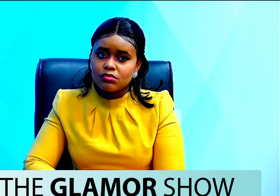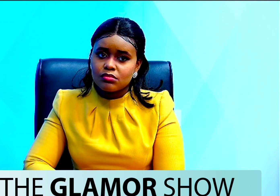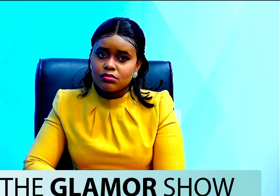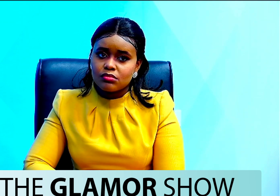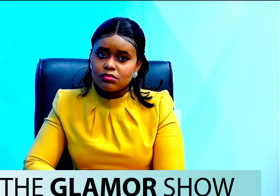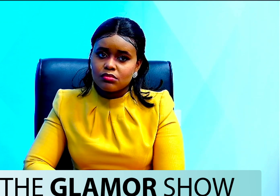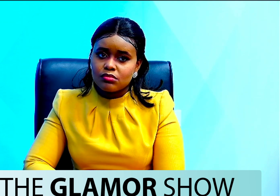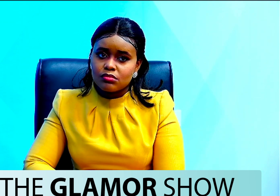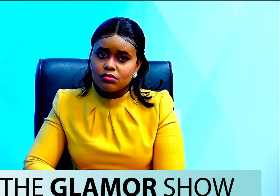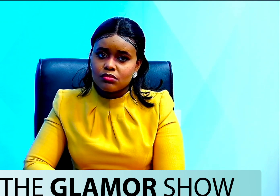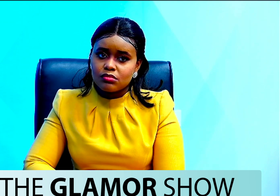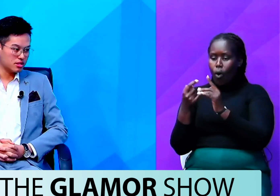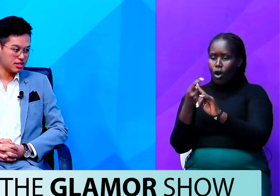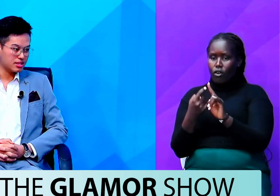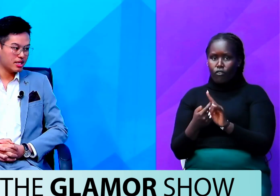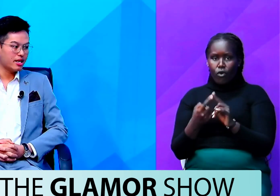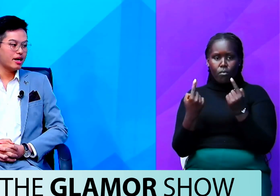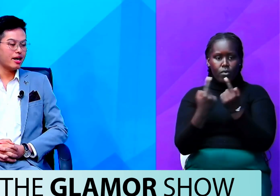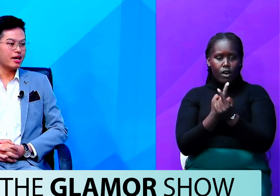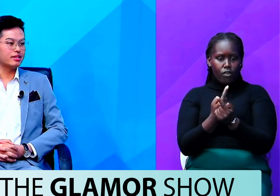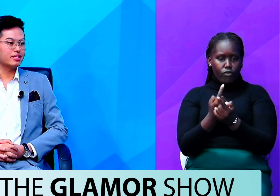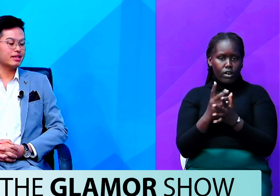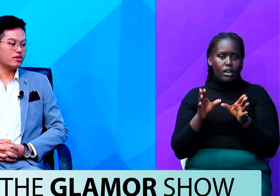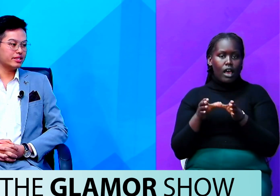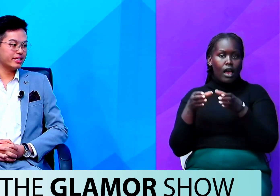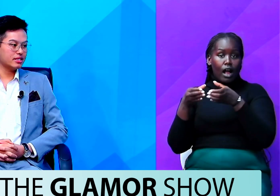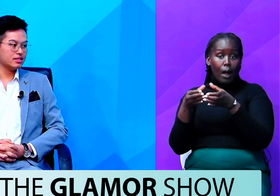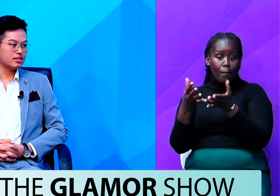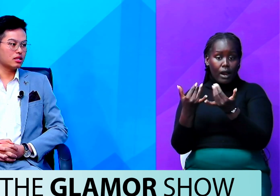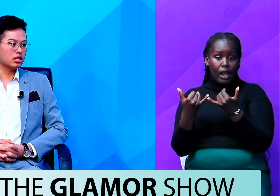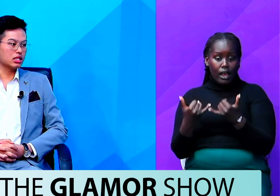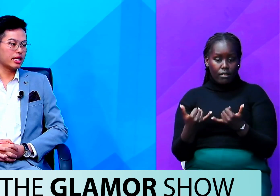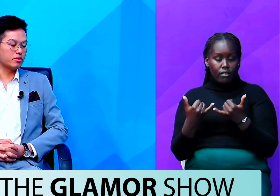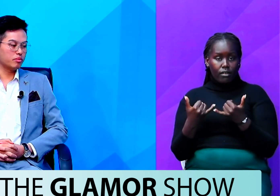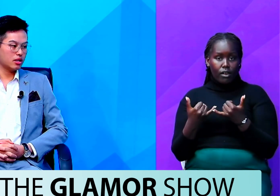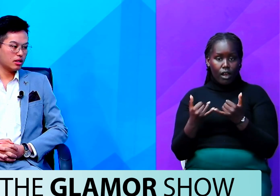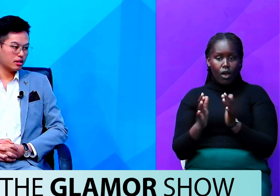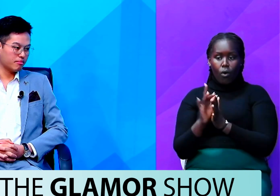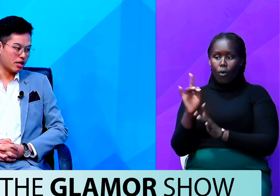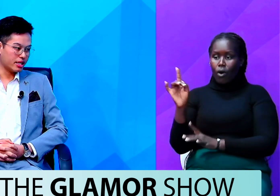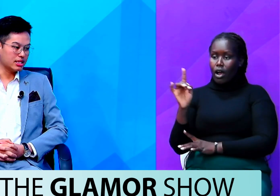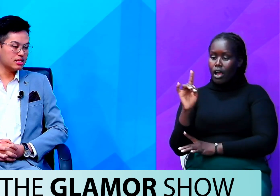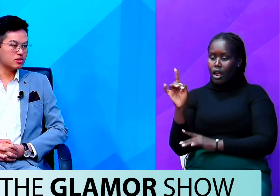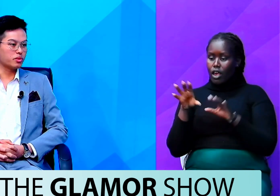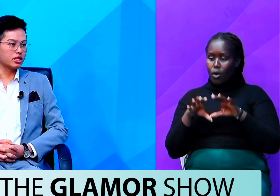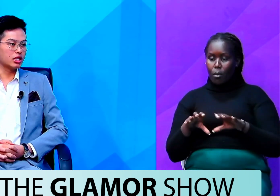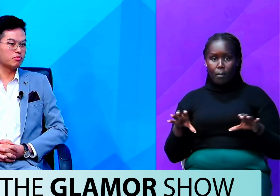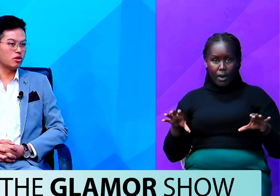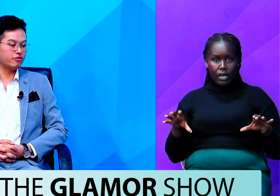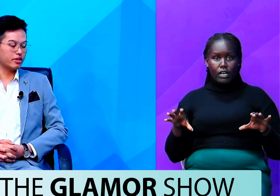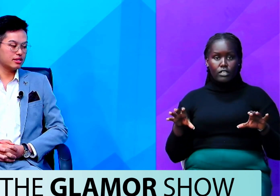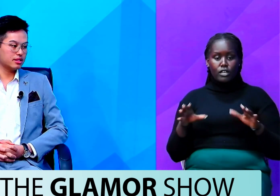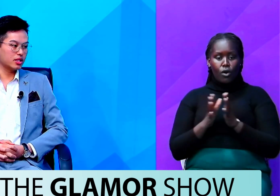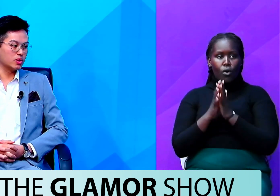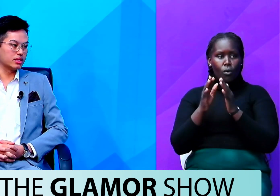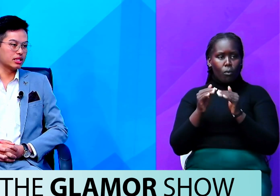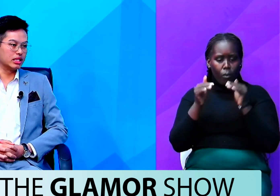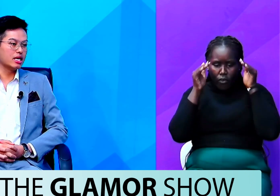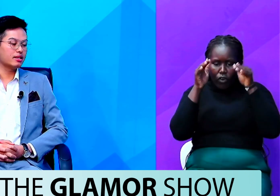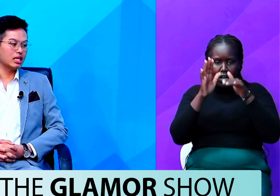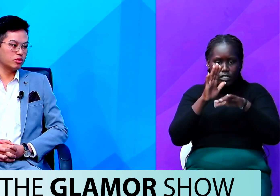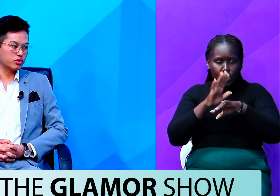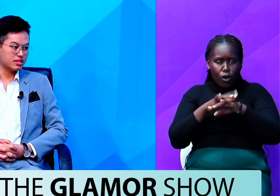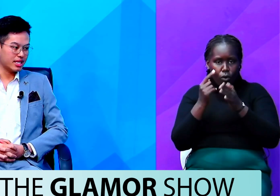we all coming from different donors. And nowadays in Nairobi markets, we more focusing on